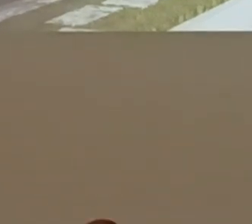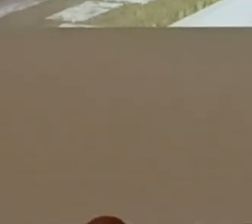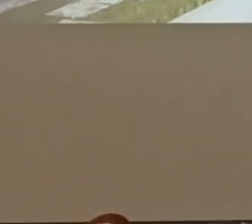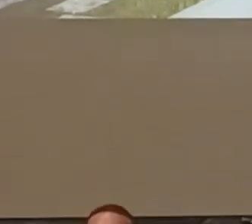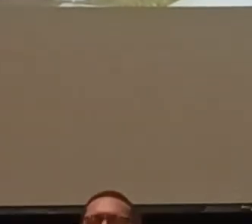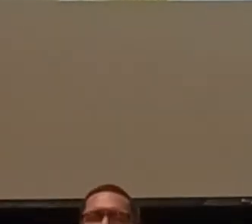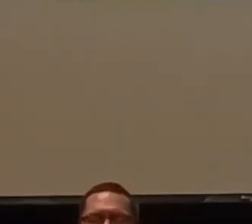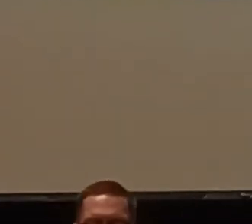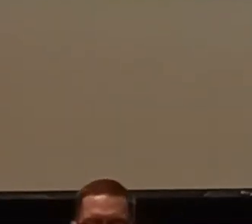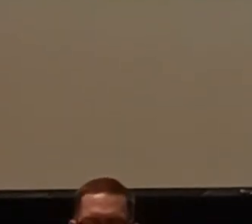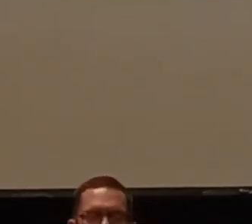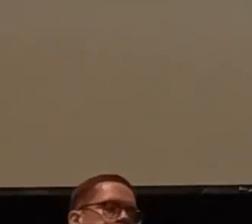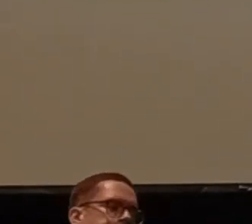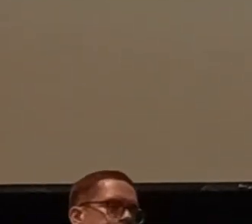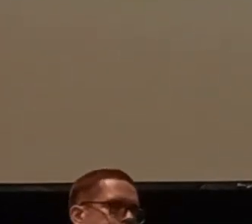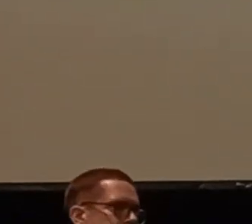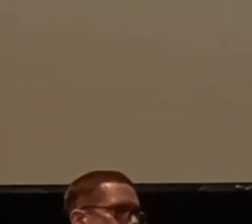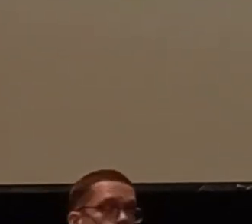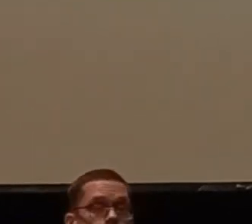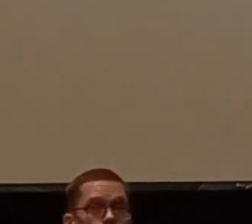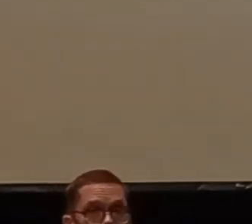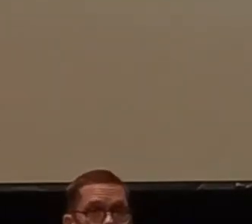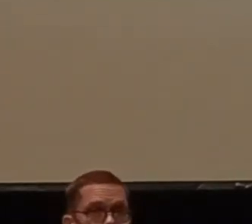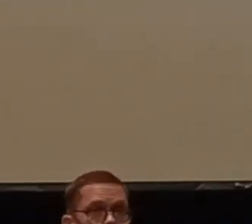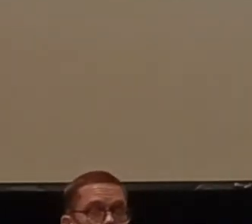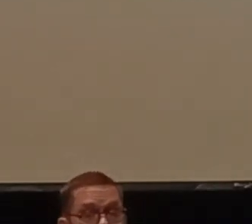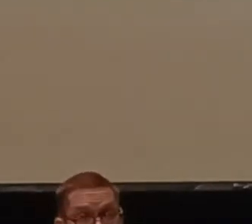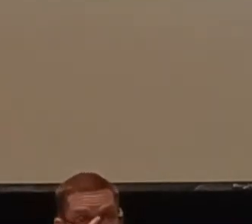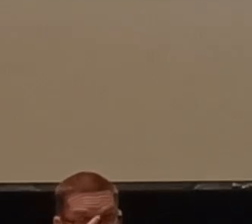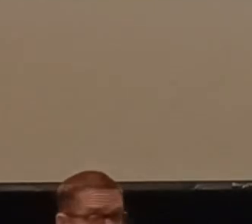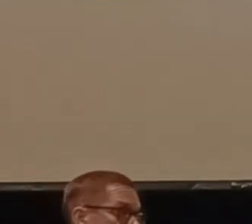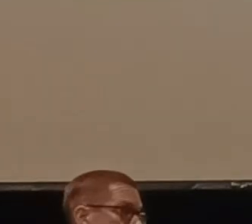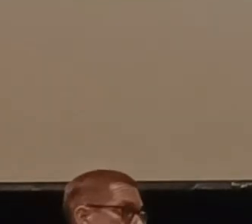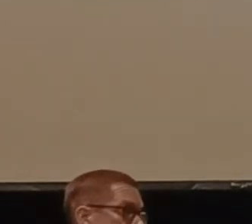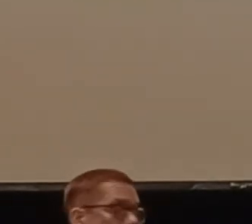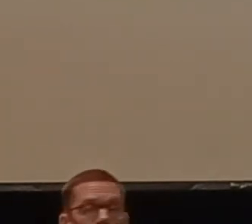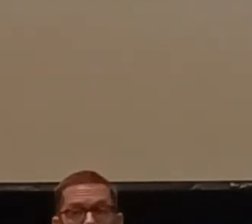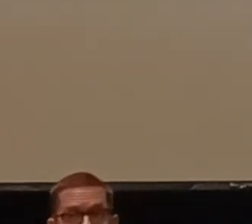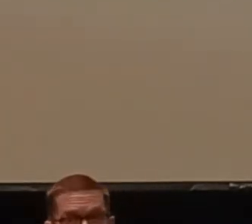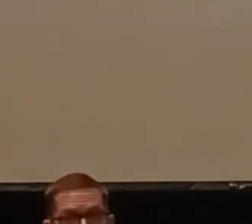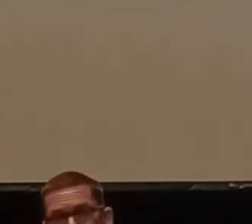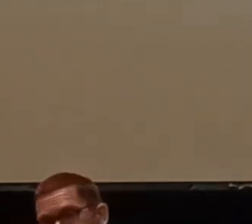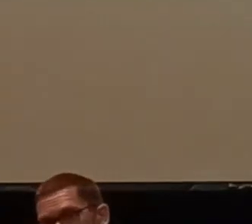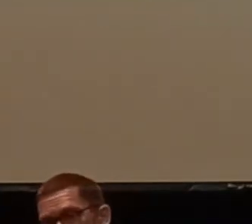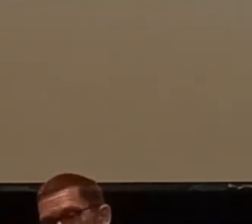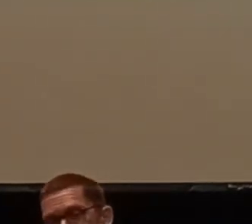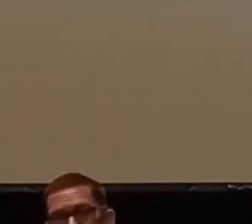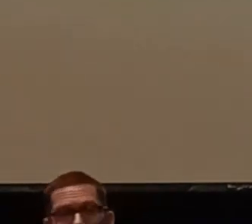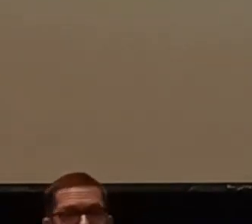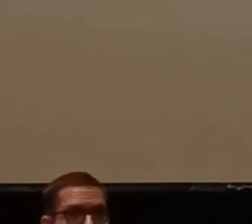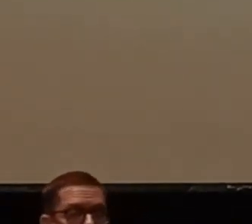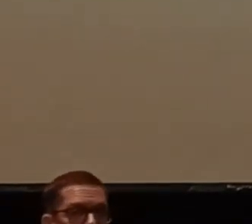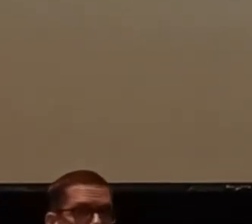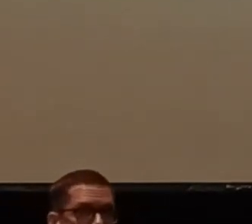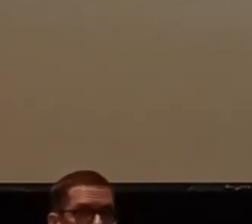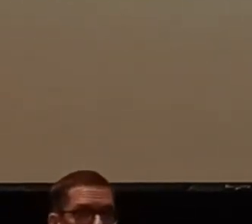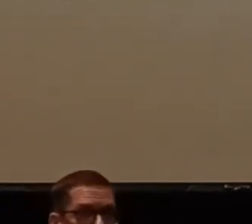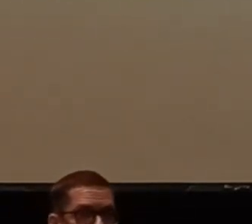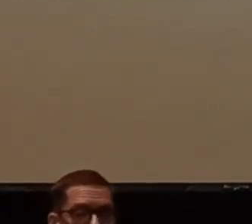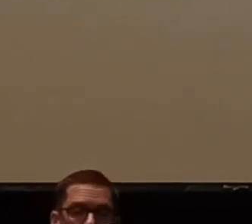very consistently. The first was that there was not 8 acres for community uses, and that was a